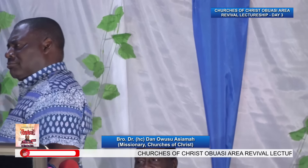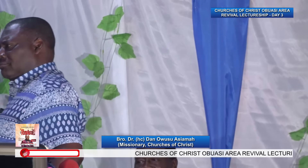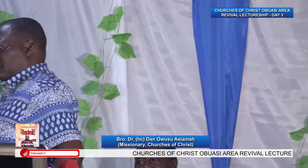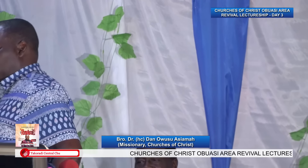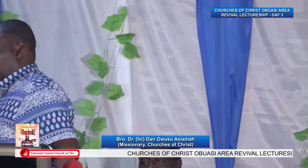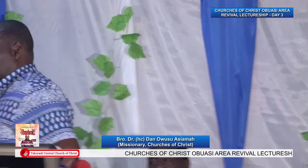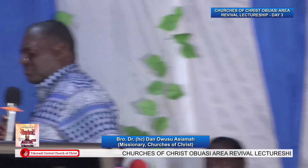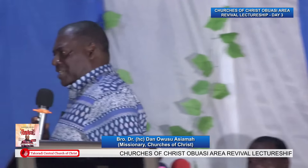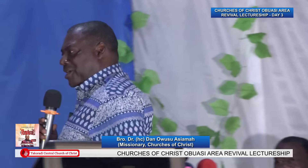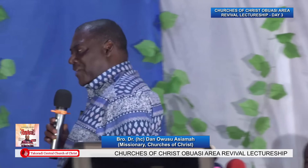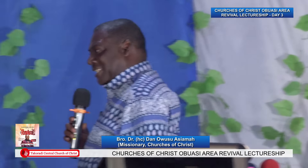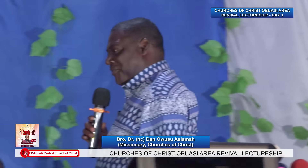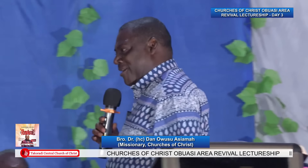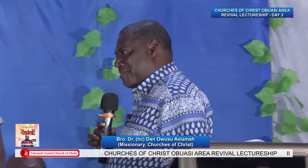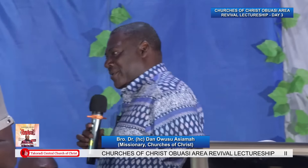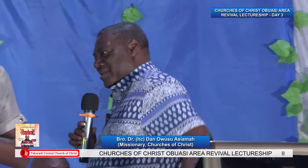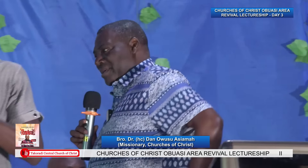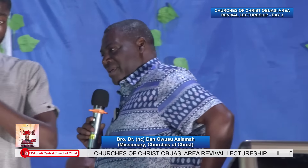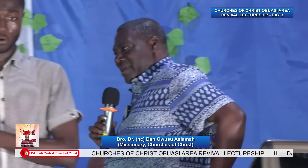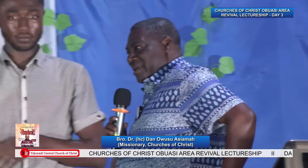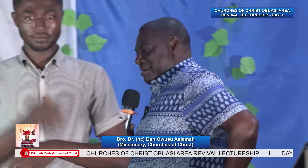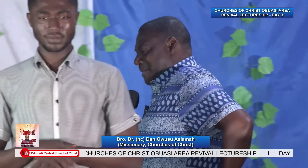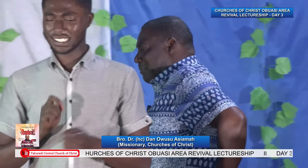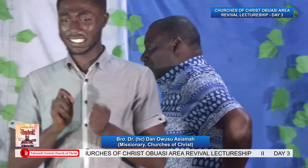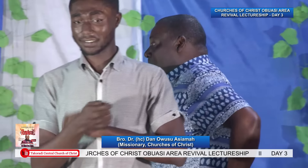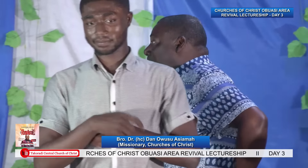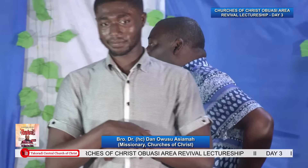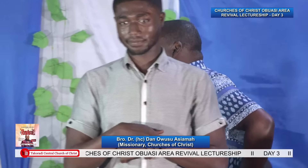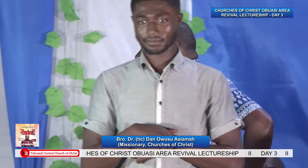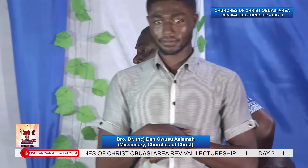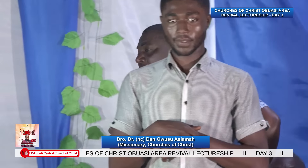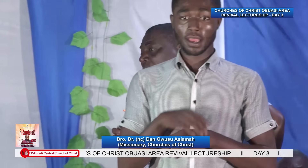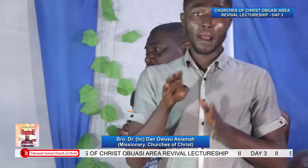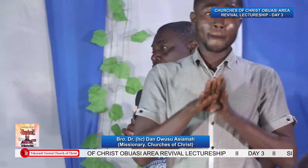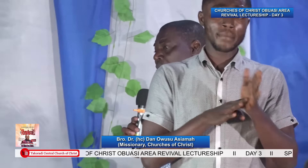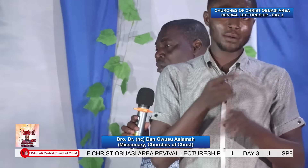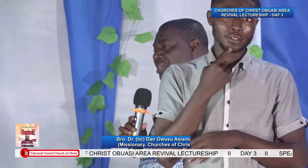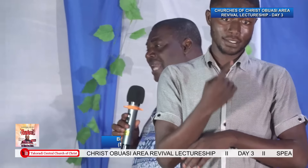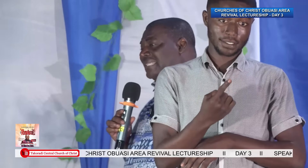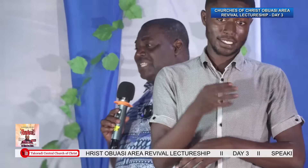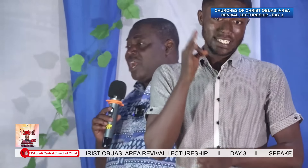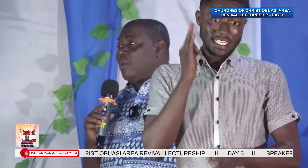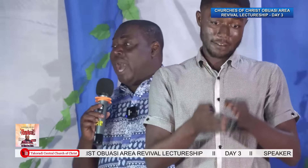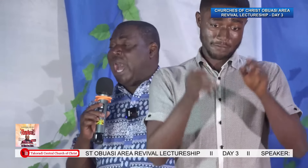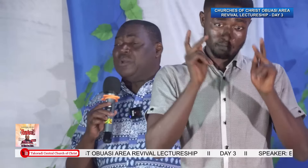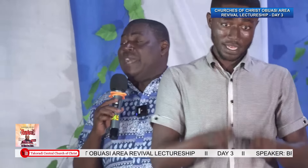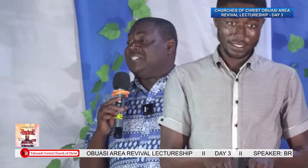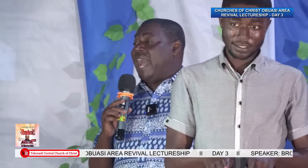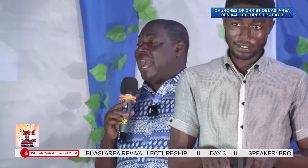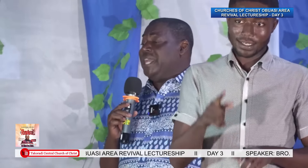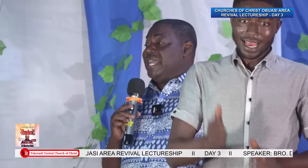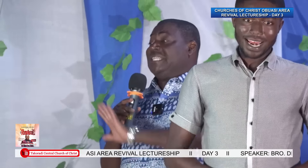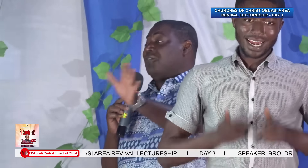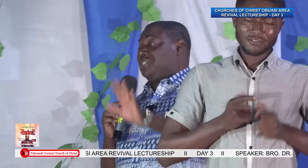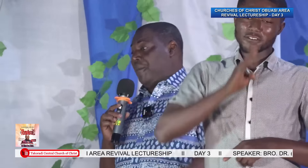sure. Church of Christ, for Bible, so be Bob Braboni, Ewa, Sonimu, near Casachan, one, who and